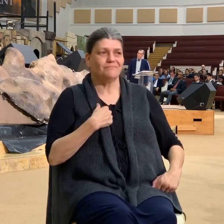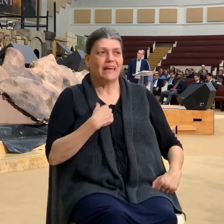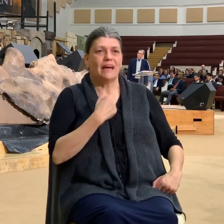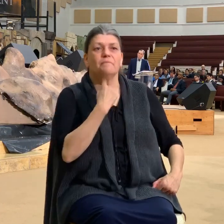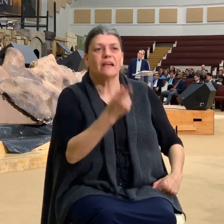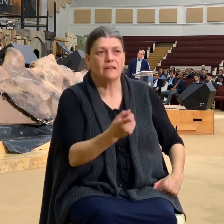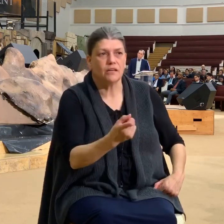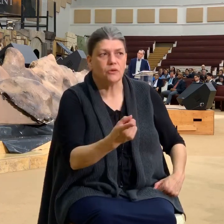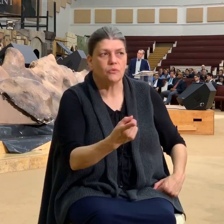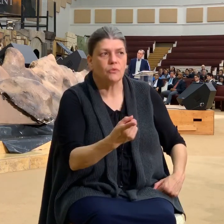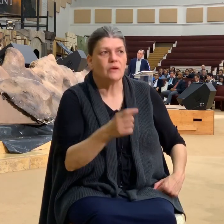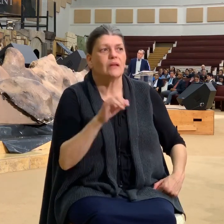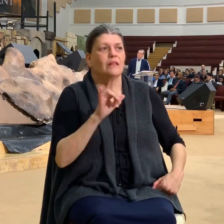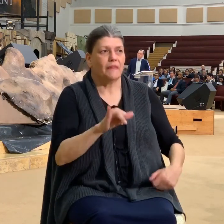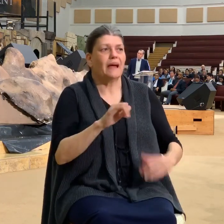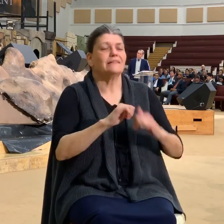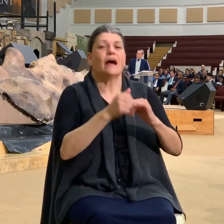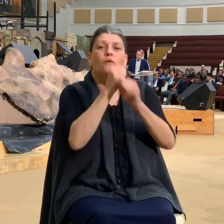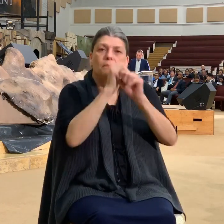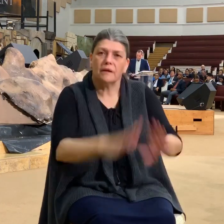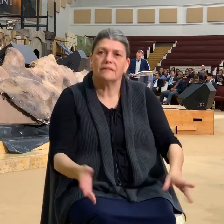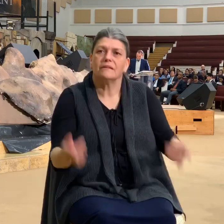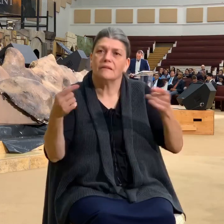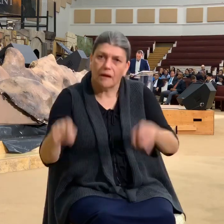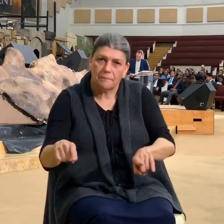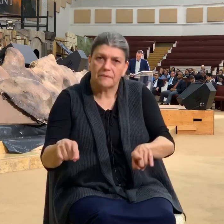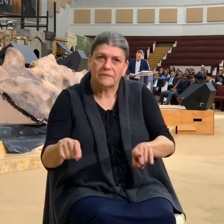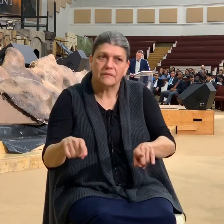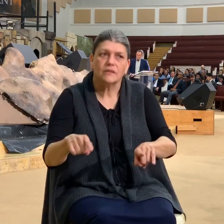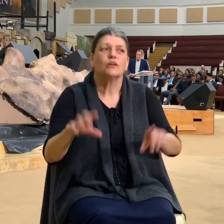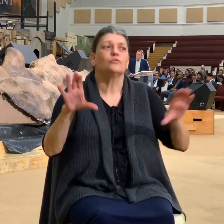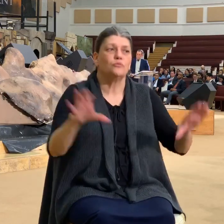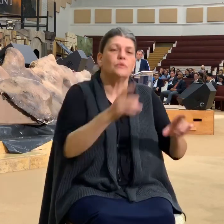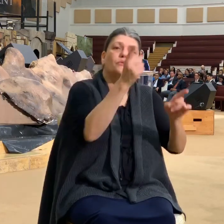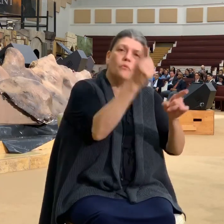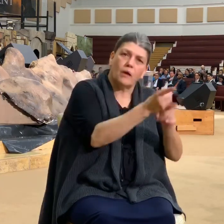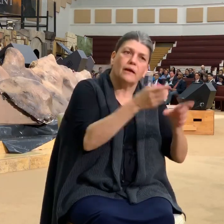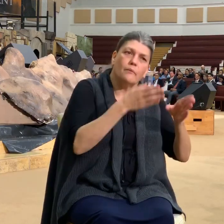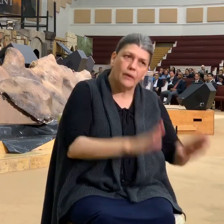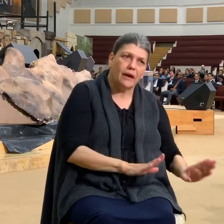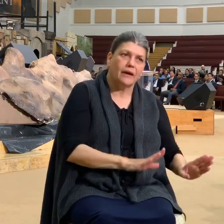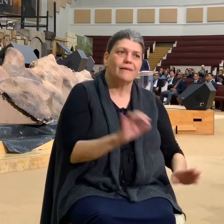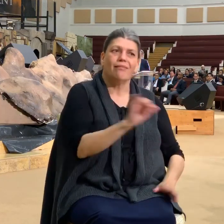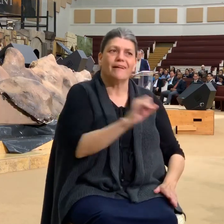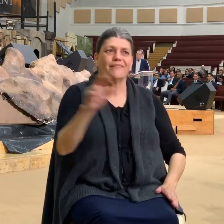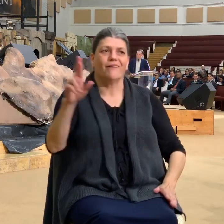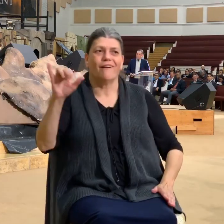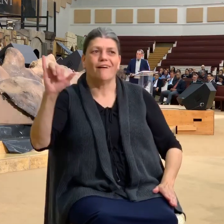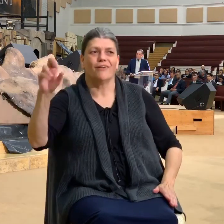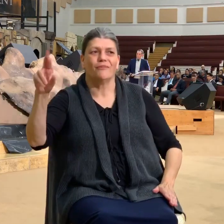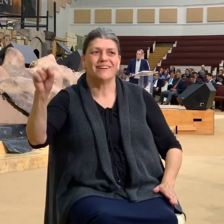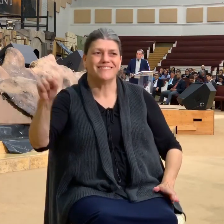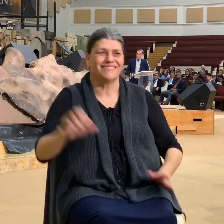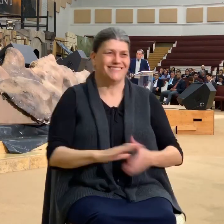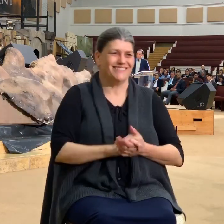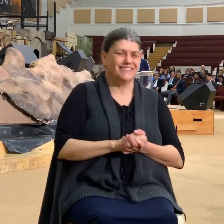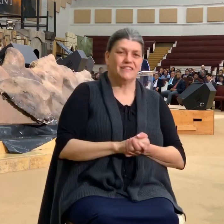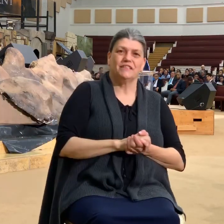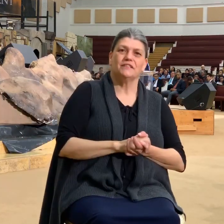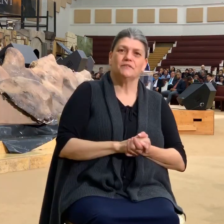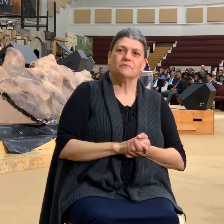that that's how blessing flows. Get in this the right way. And don't be afraid of it. He said, prove